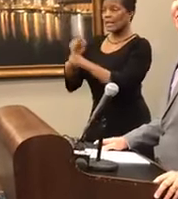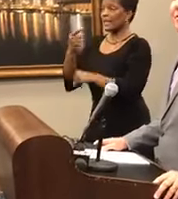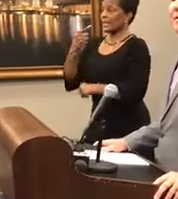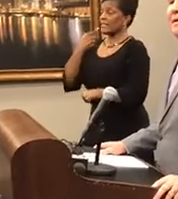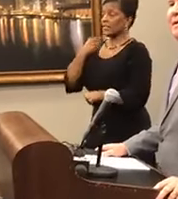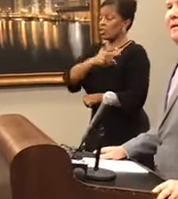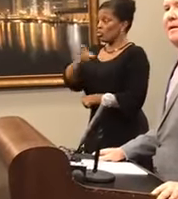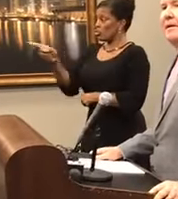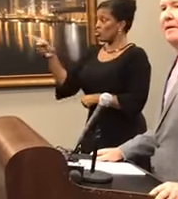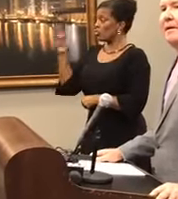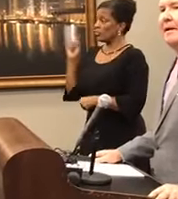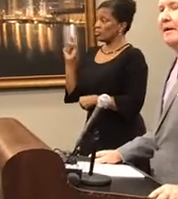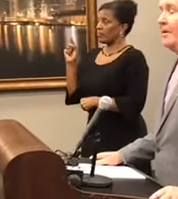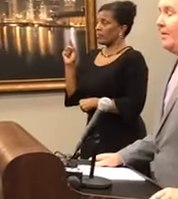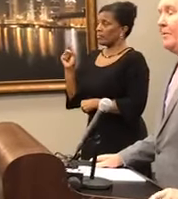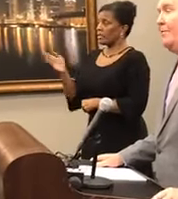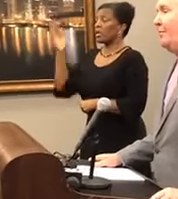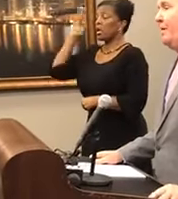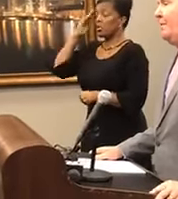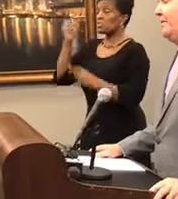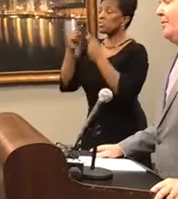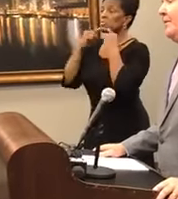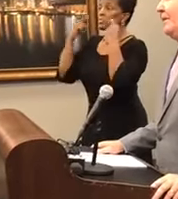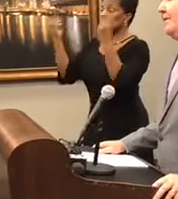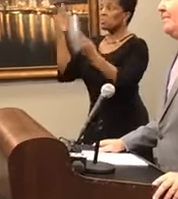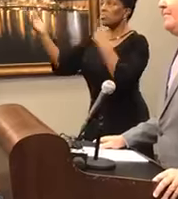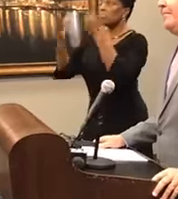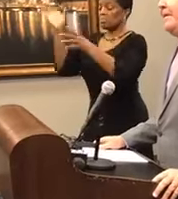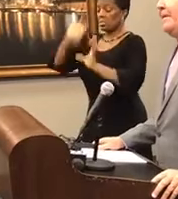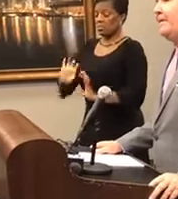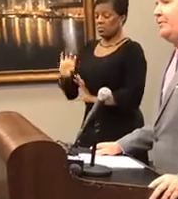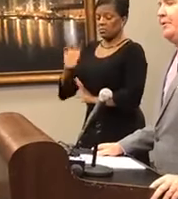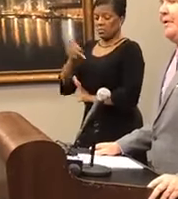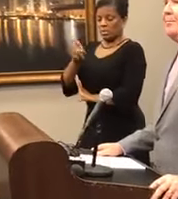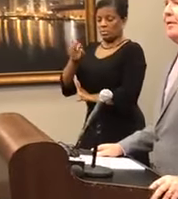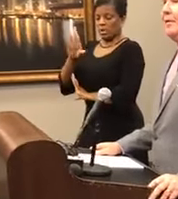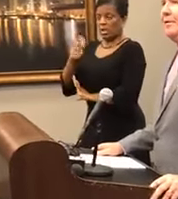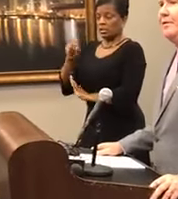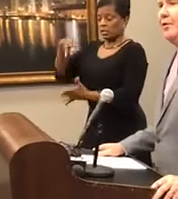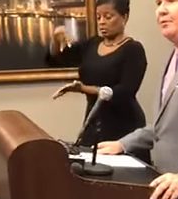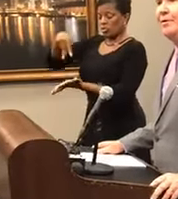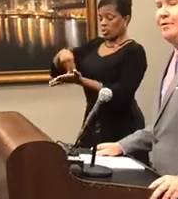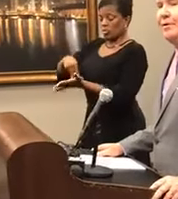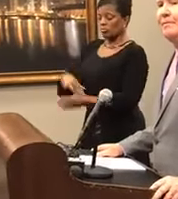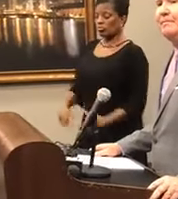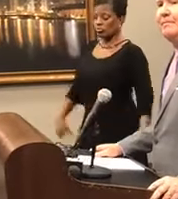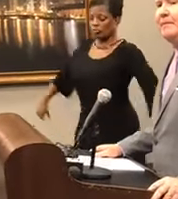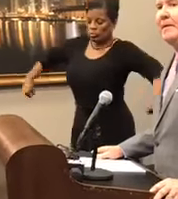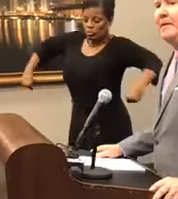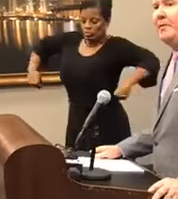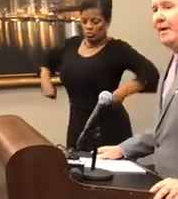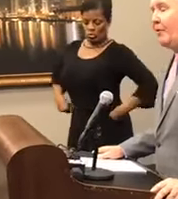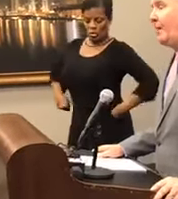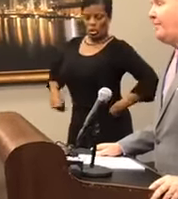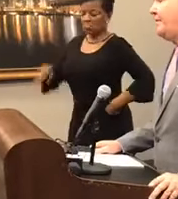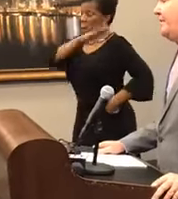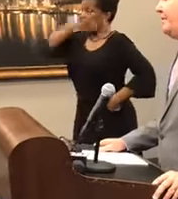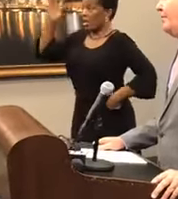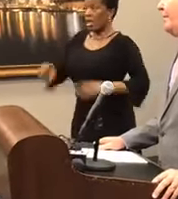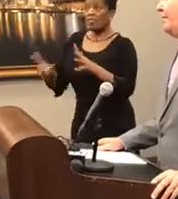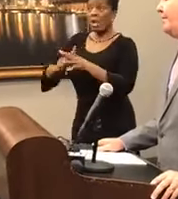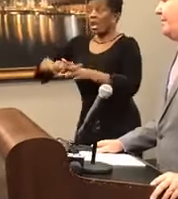tell you, and I know I speak for the people of Seminole Heights, who stood up with us shoulder to shoulder, who never